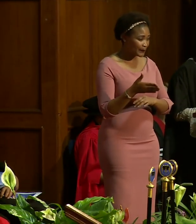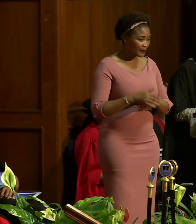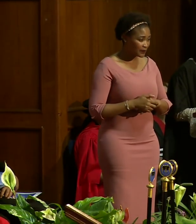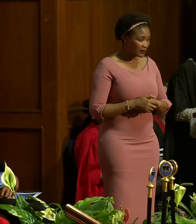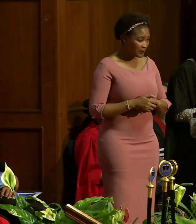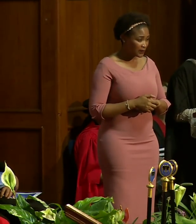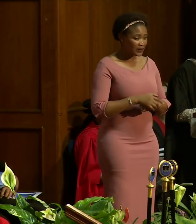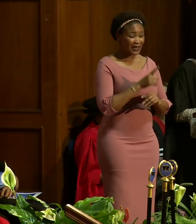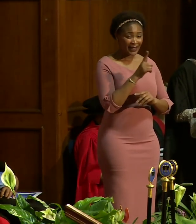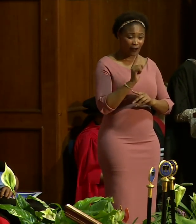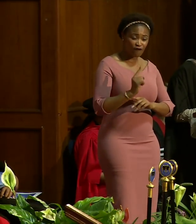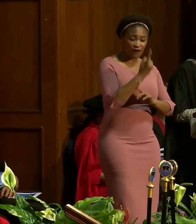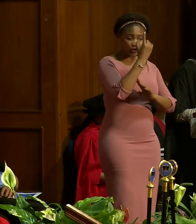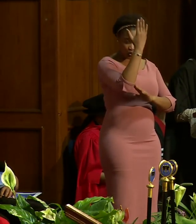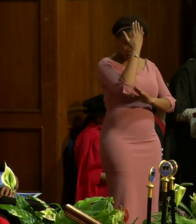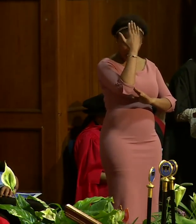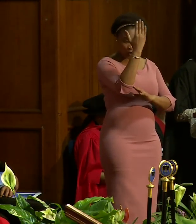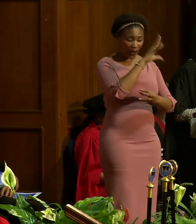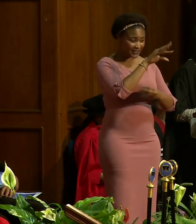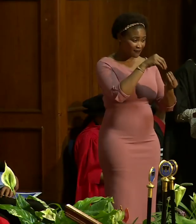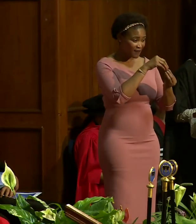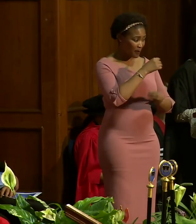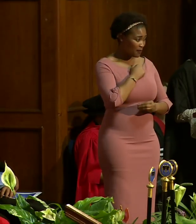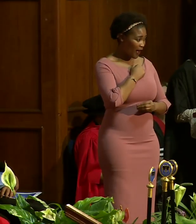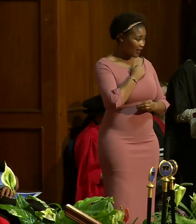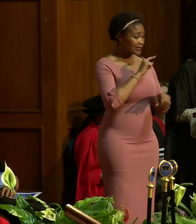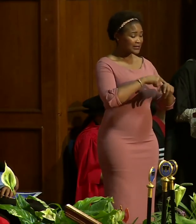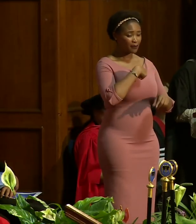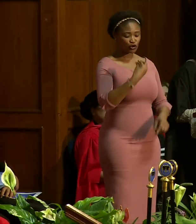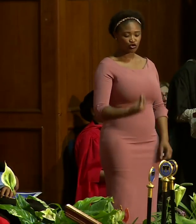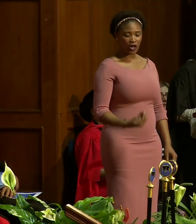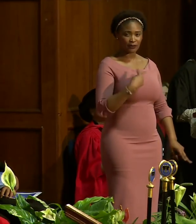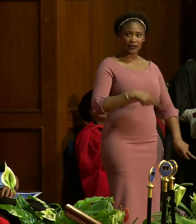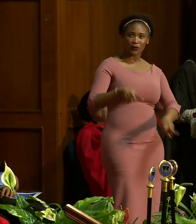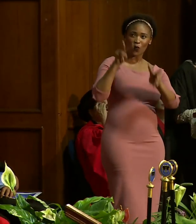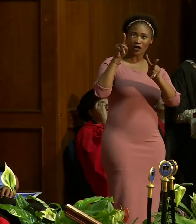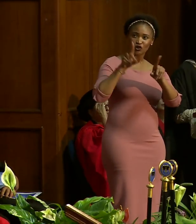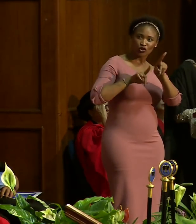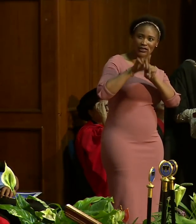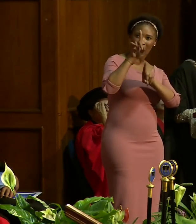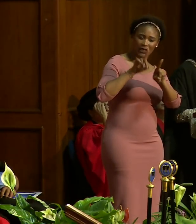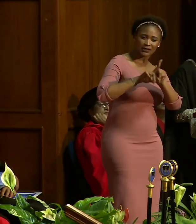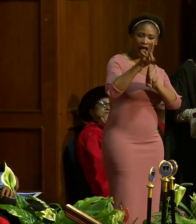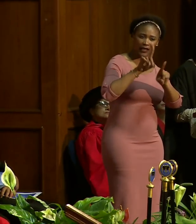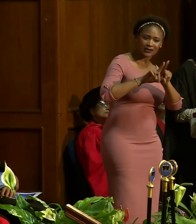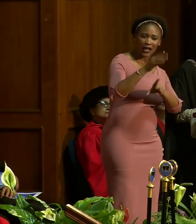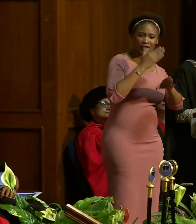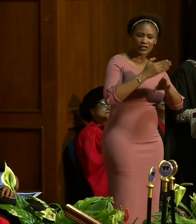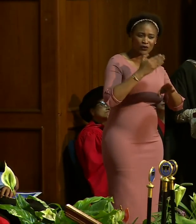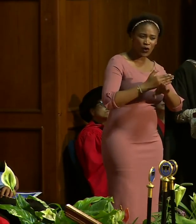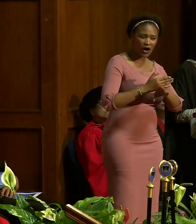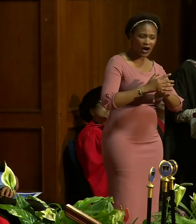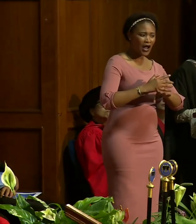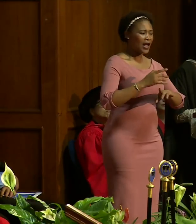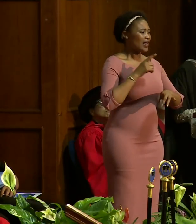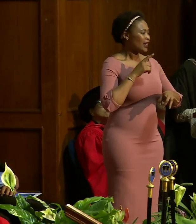They were the first to graduate in their respective families, and as a child, I watched them excel in their professional careers as architect, as an